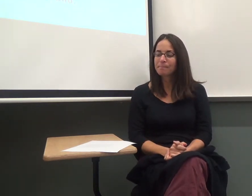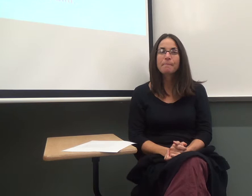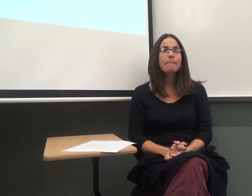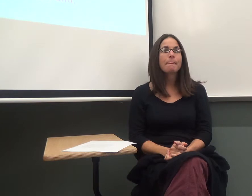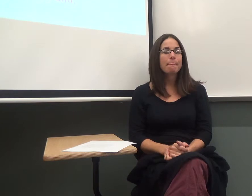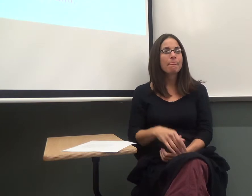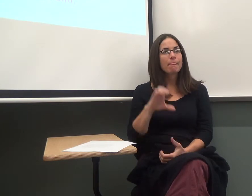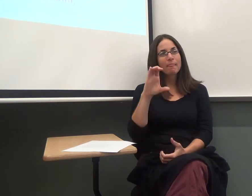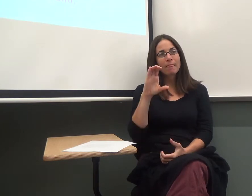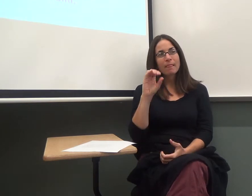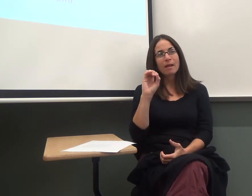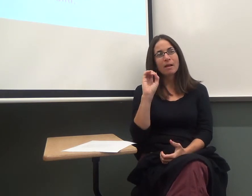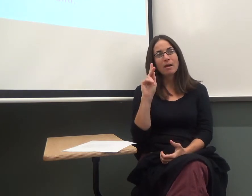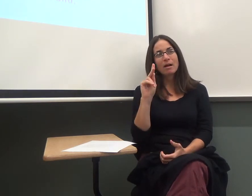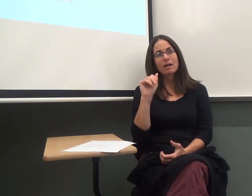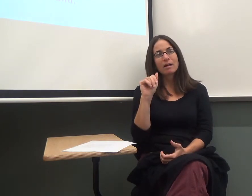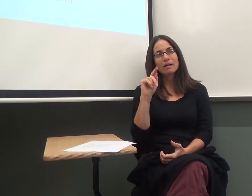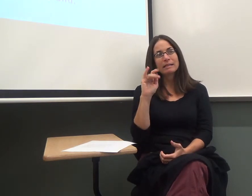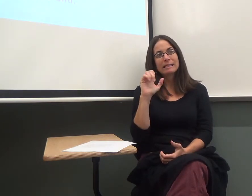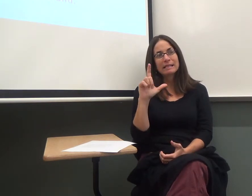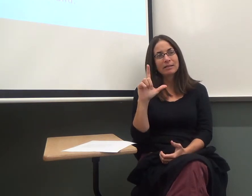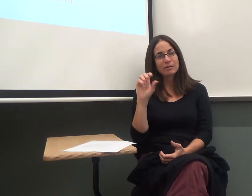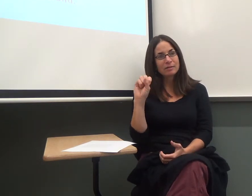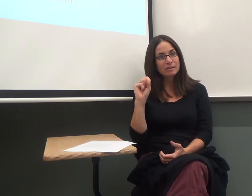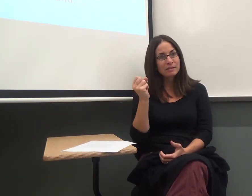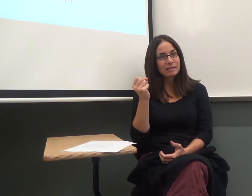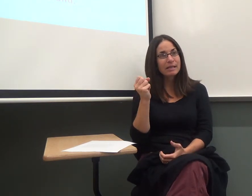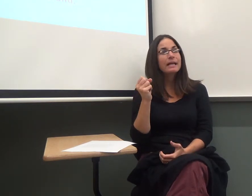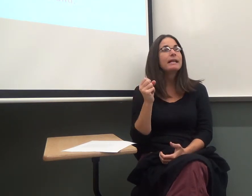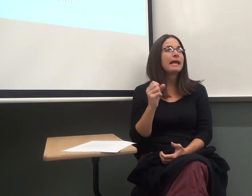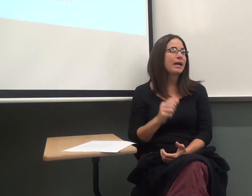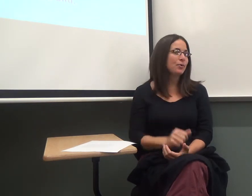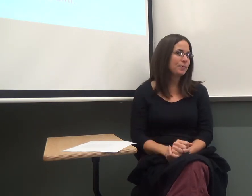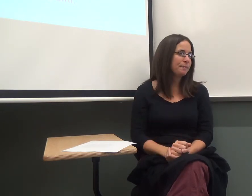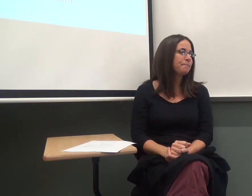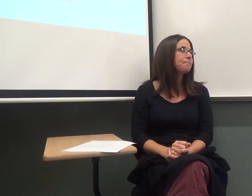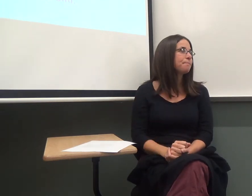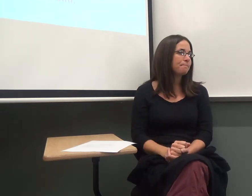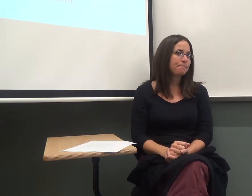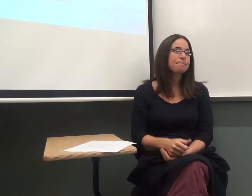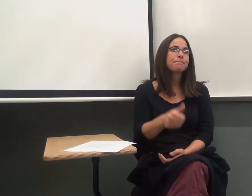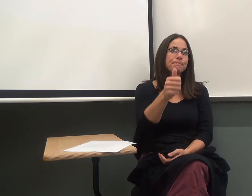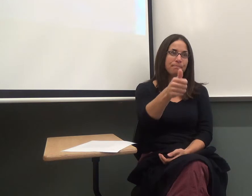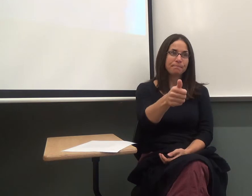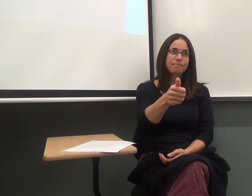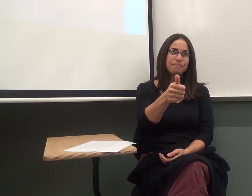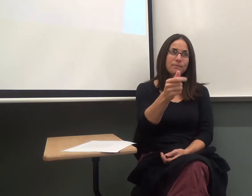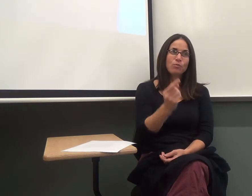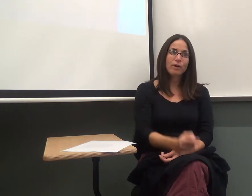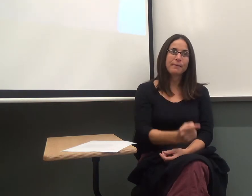together. Noun. Cockatiels is what? Noun. Noun. There we go. A noun.